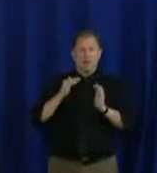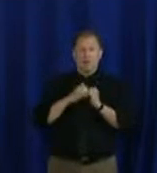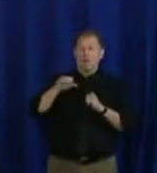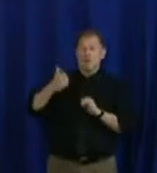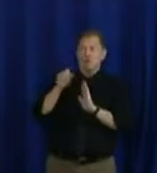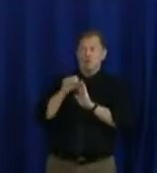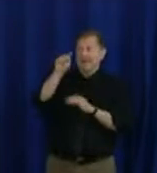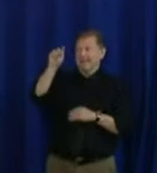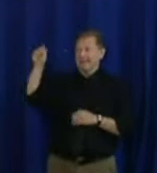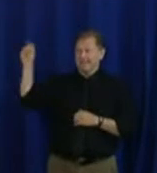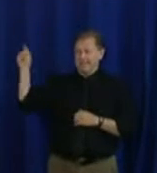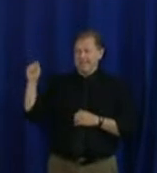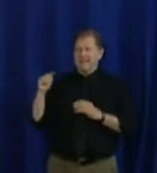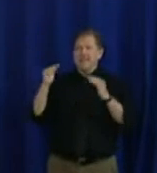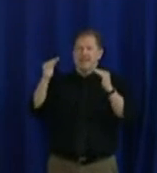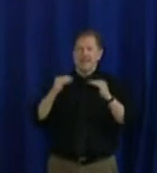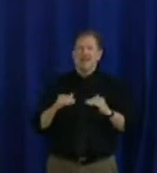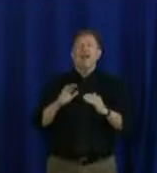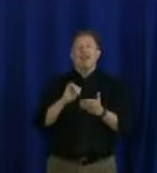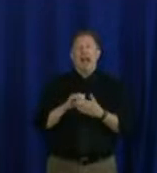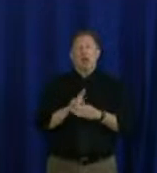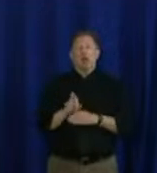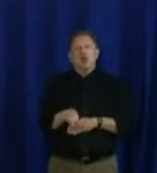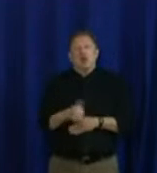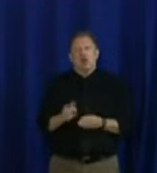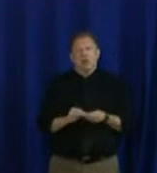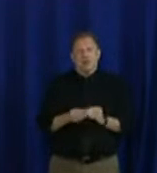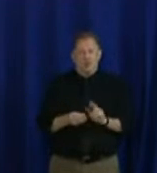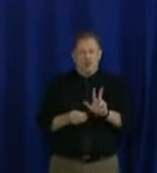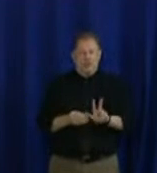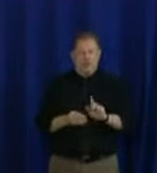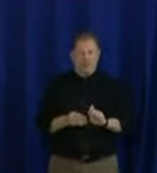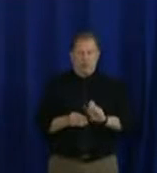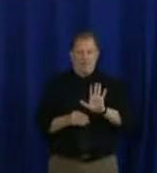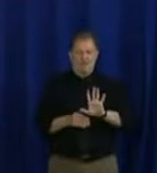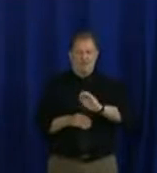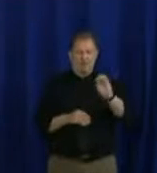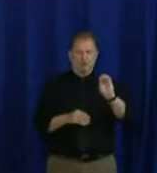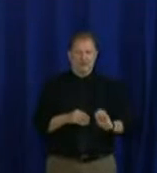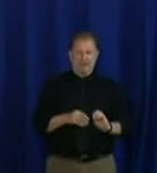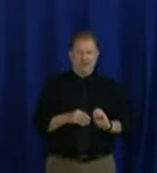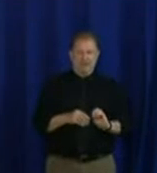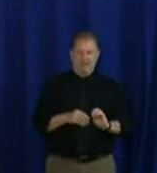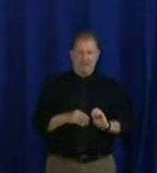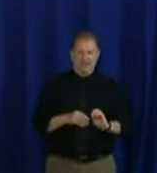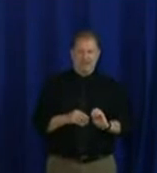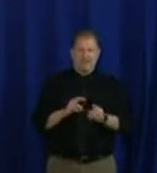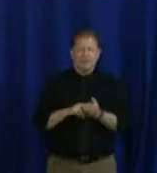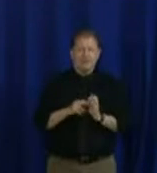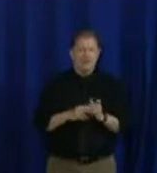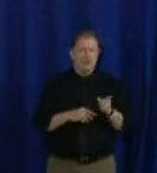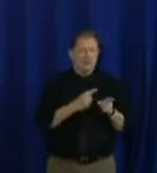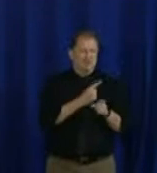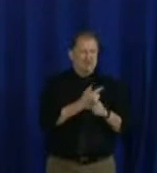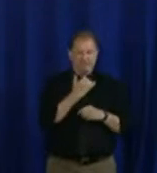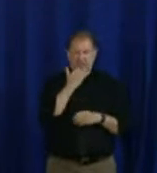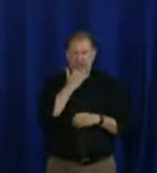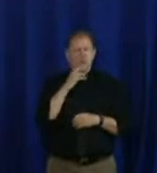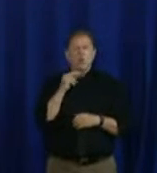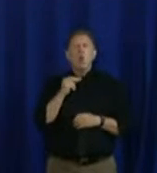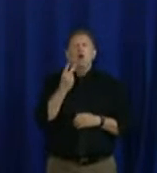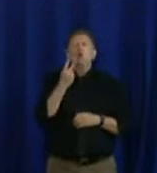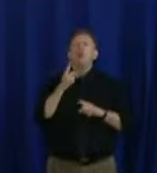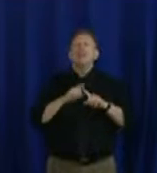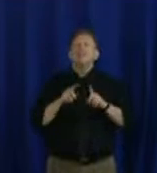in many cases that lower number, that 3.5%, is actually where we are as a city. It's not that one is right and one is wrong. There are